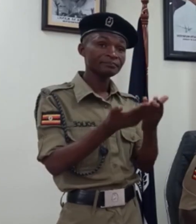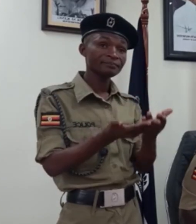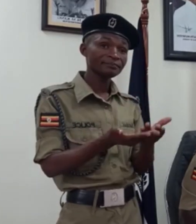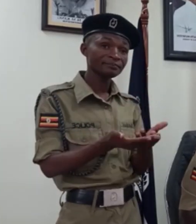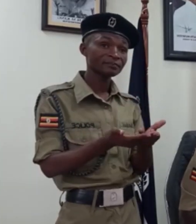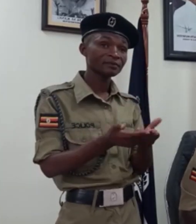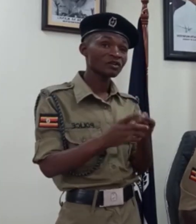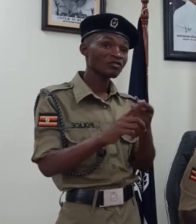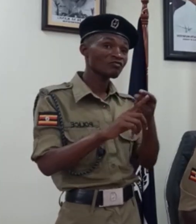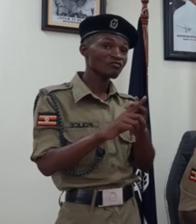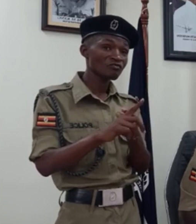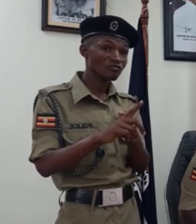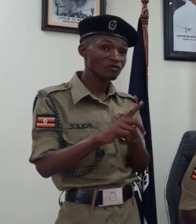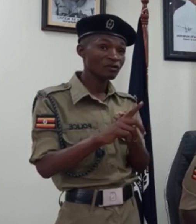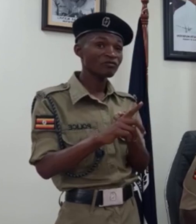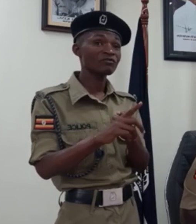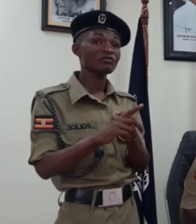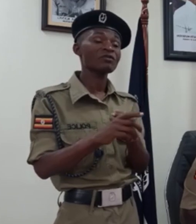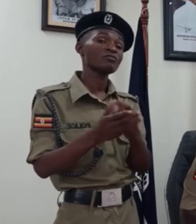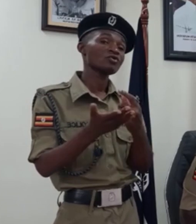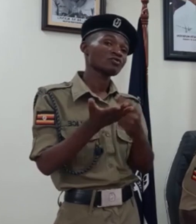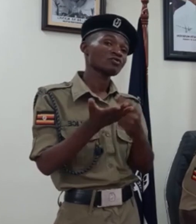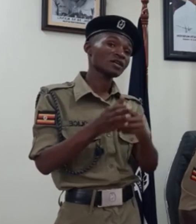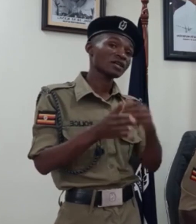Omugenzi agenda kuziikibwa mu bitiibwa